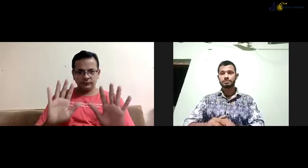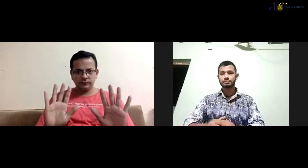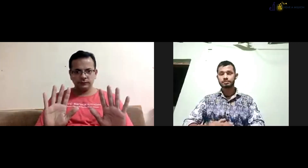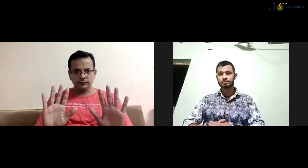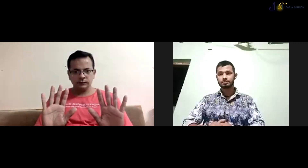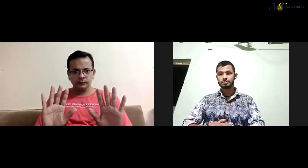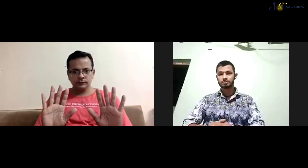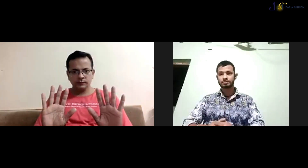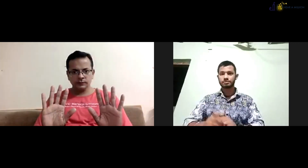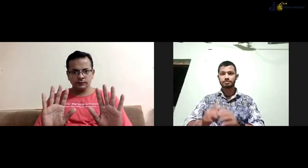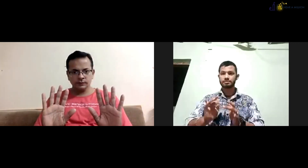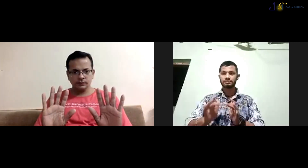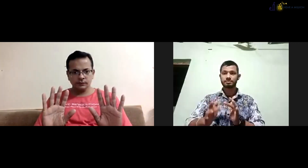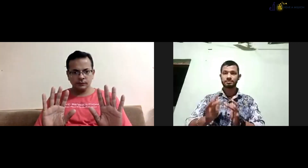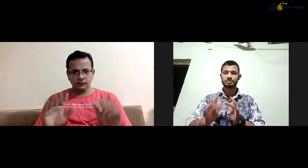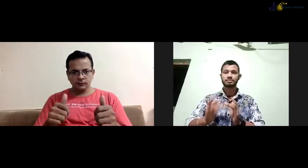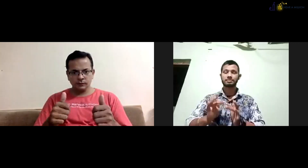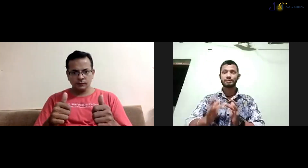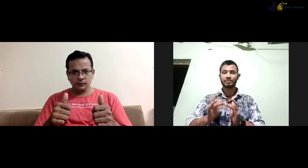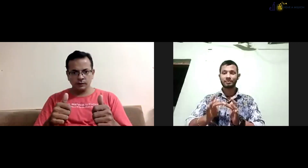So what I feel about you,